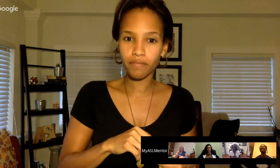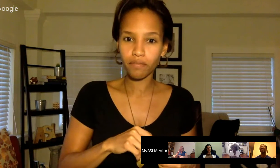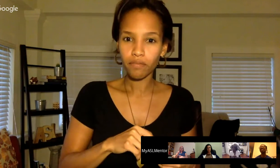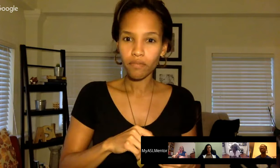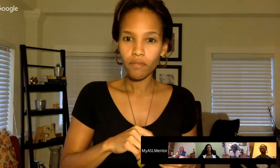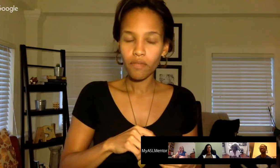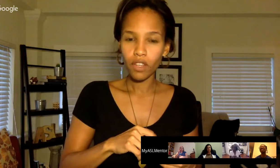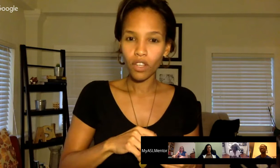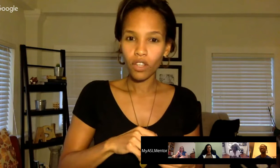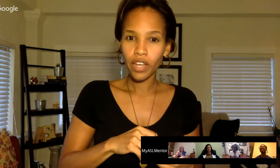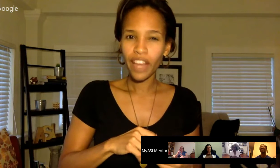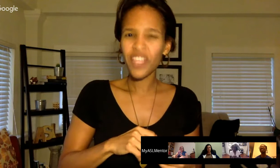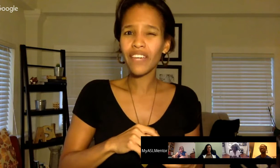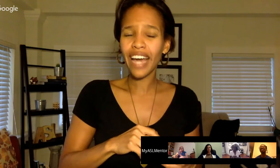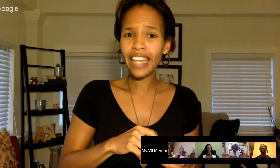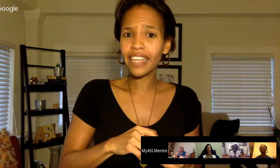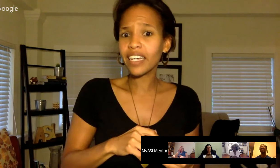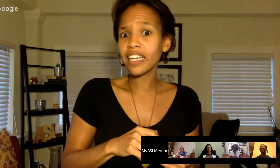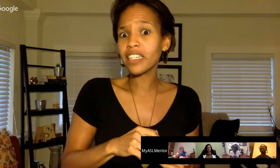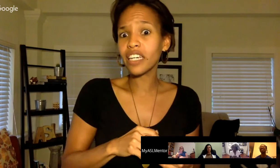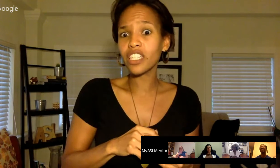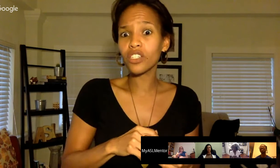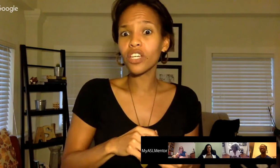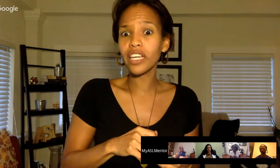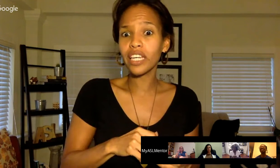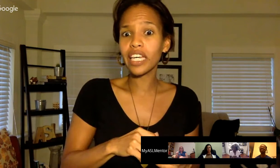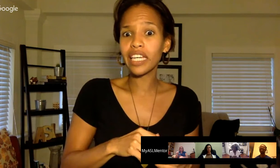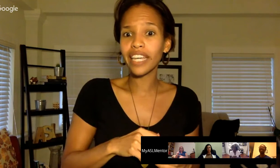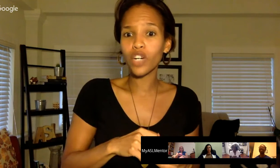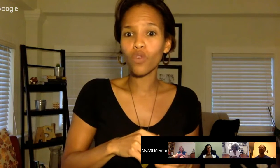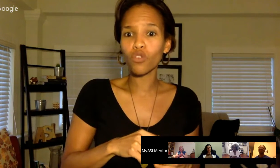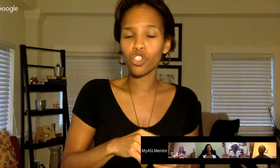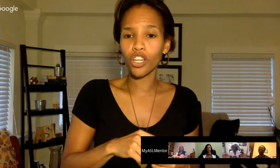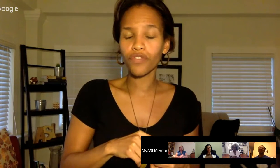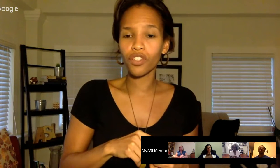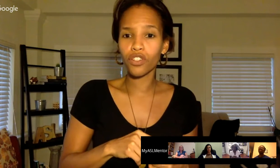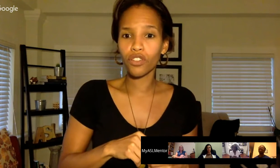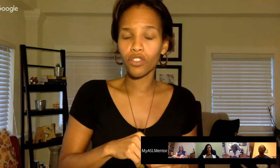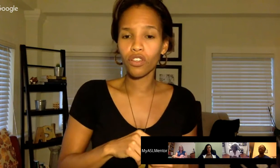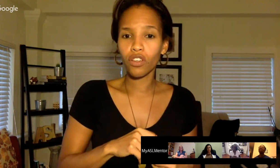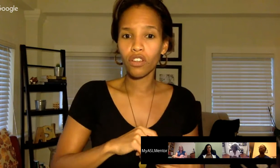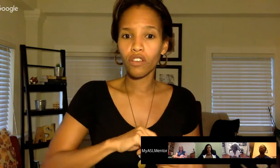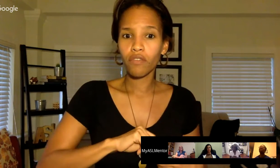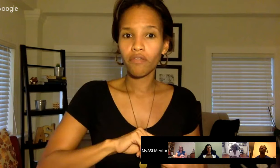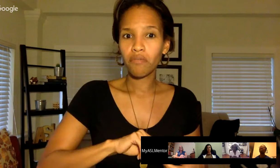picked. And think of it in like a role shift,